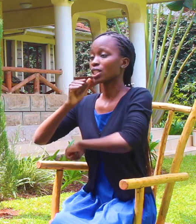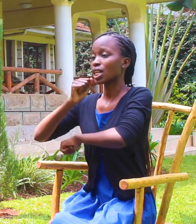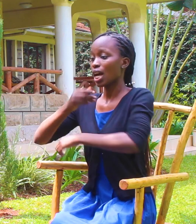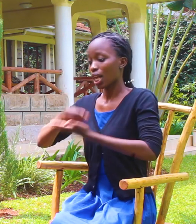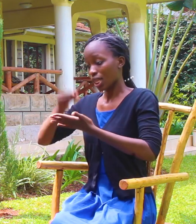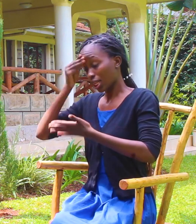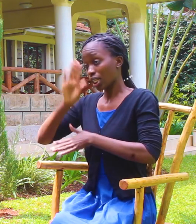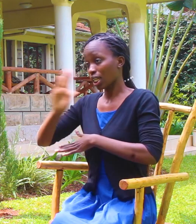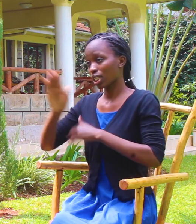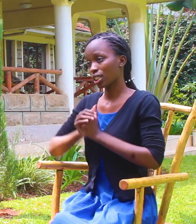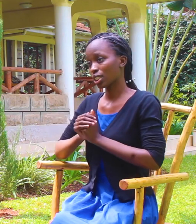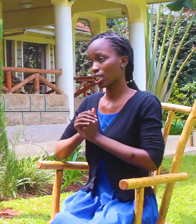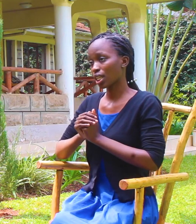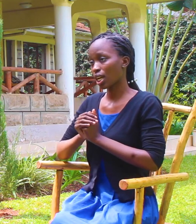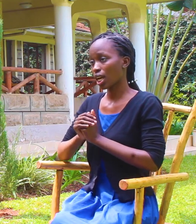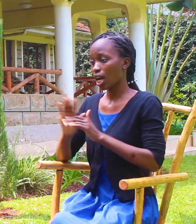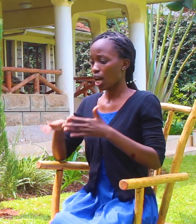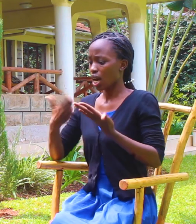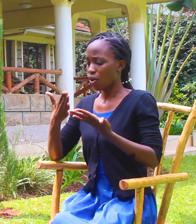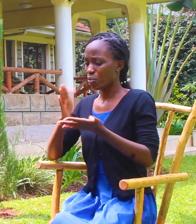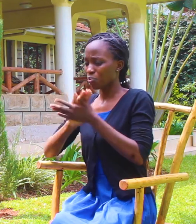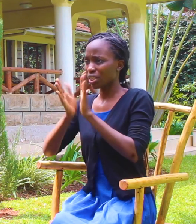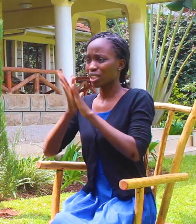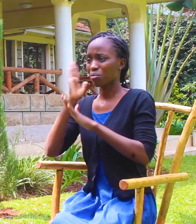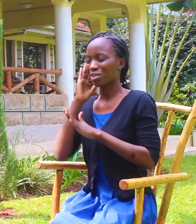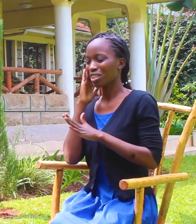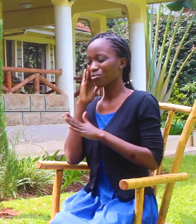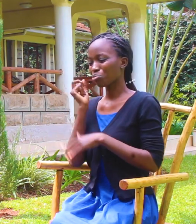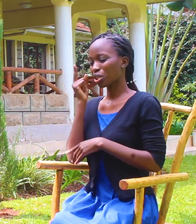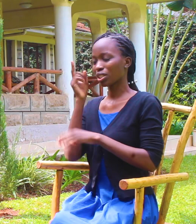for how she got unwell, that is the story of her being unwell.